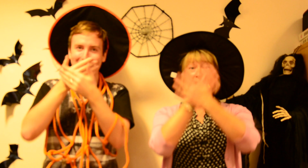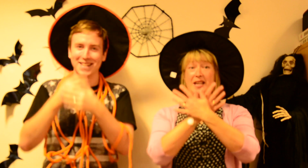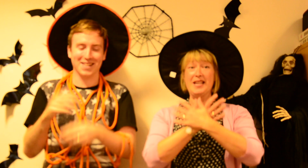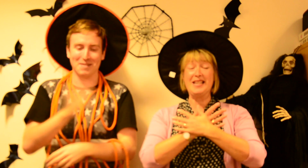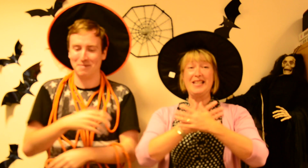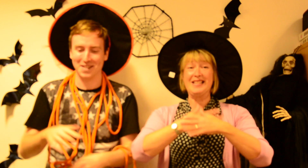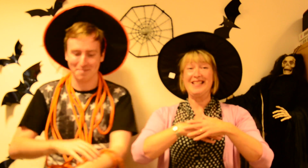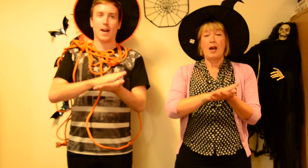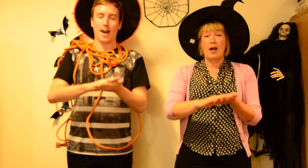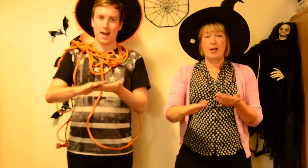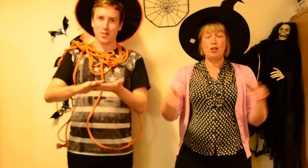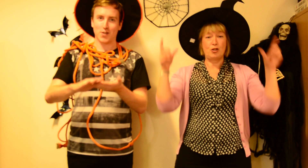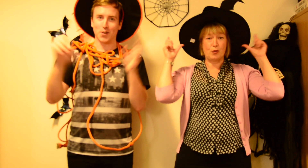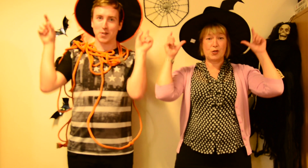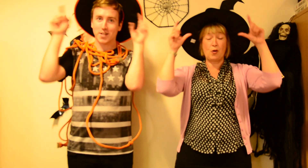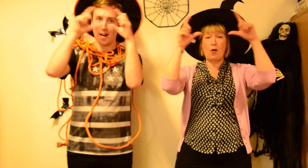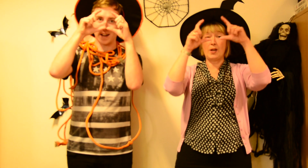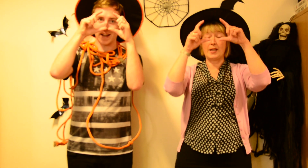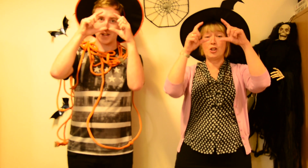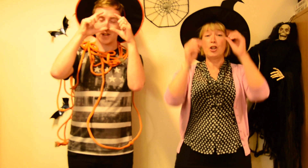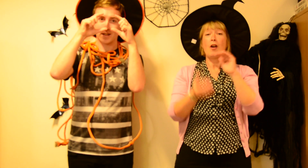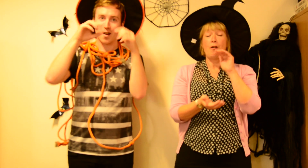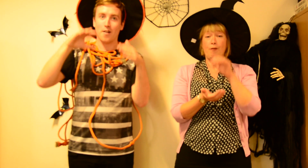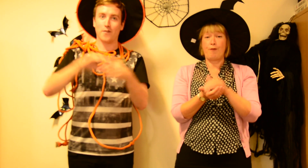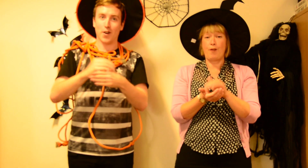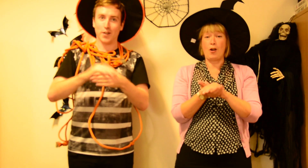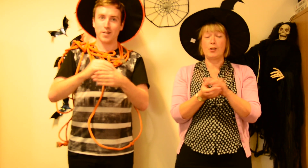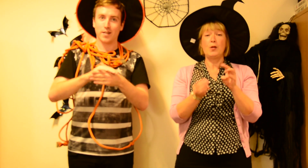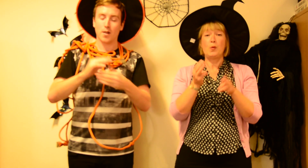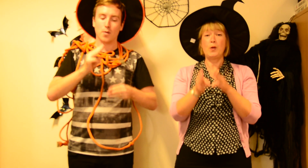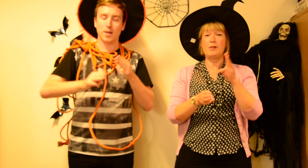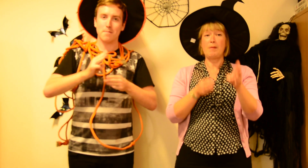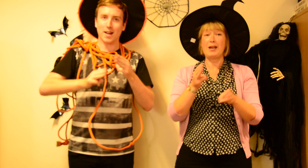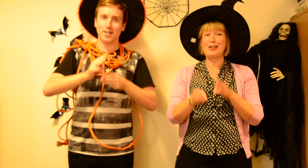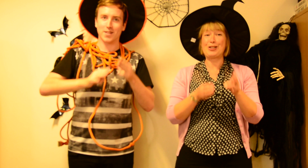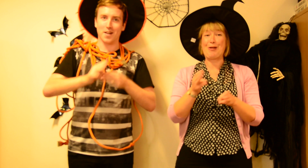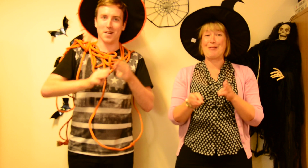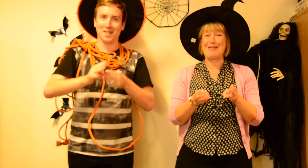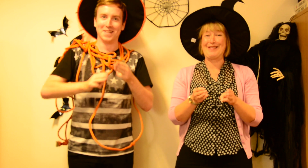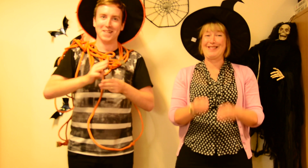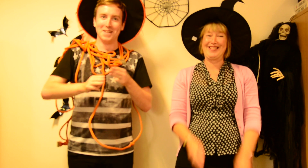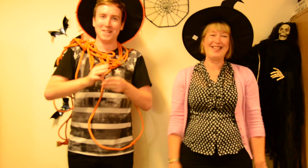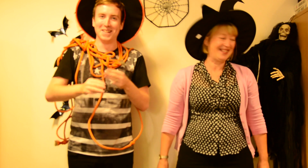Halloween! Sorry, one more time. Henshaws College fun with Makaton. Let's do